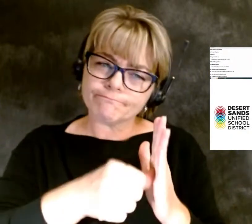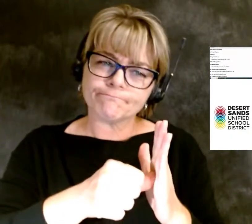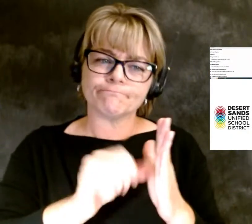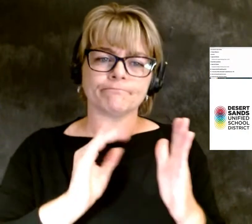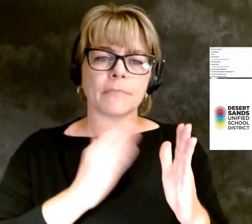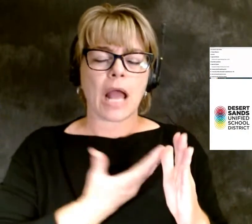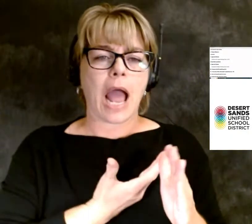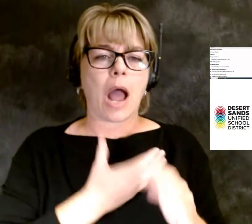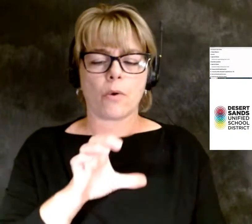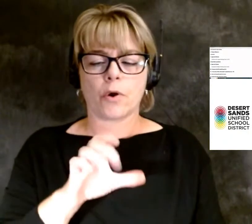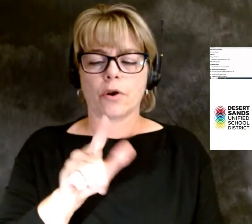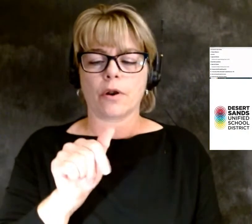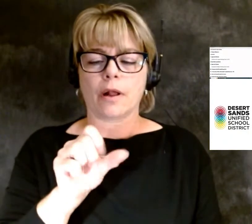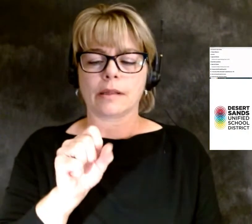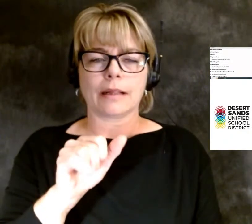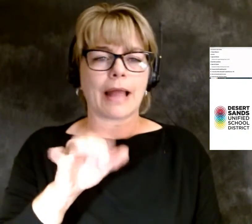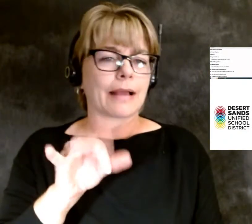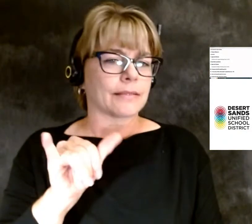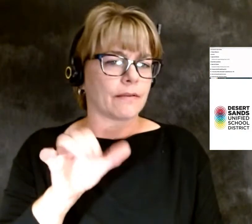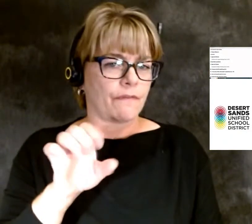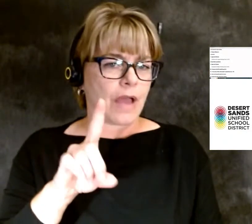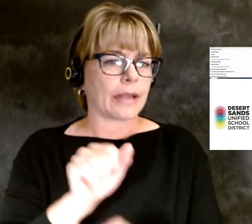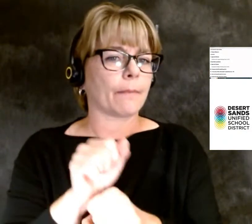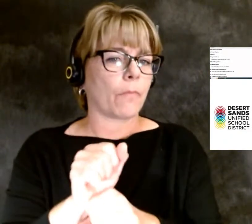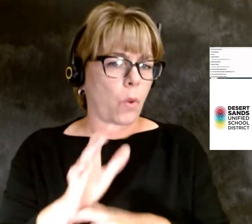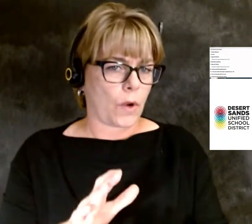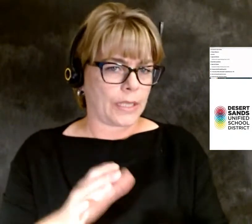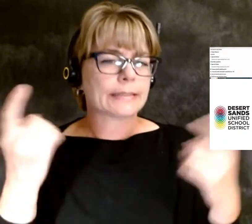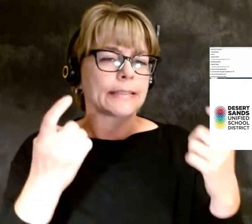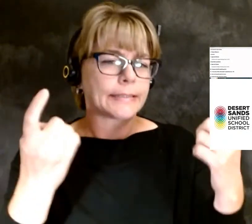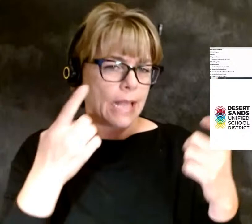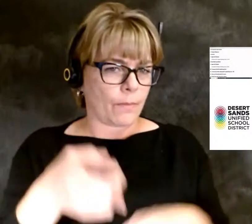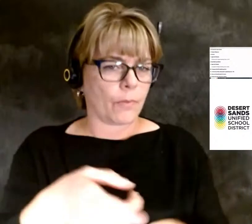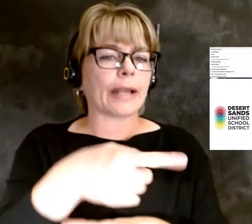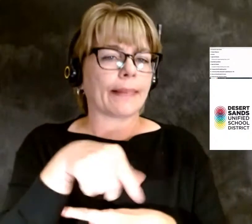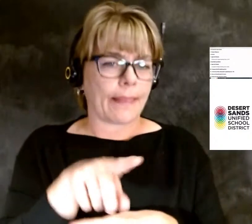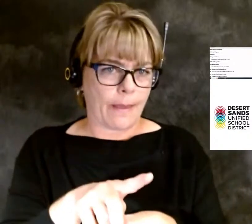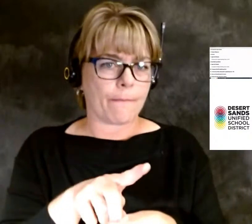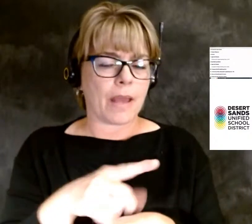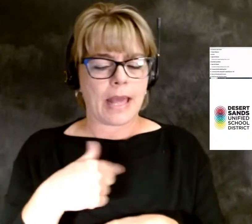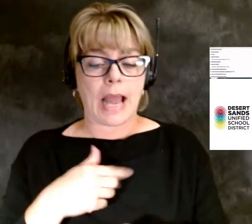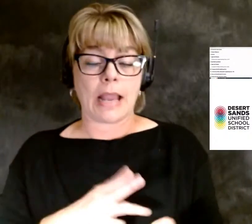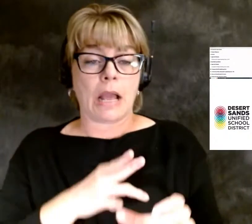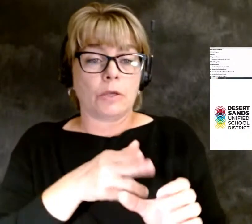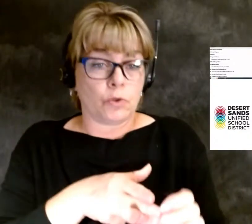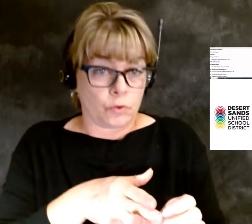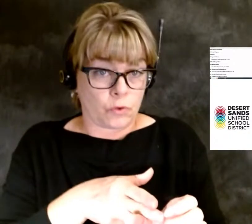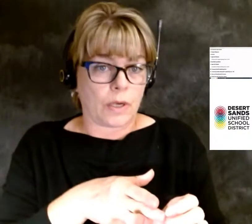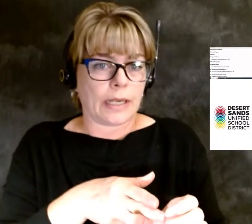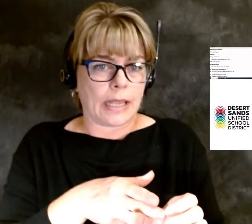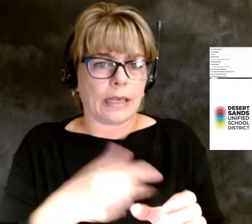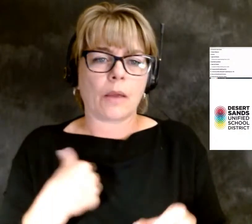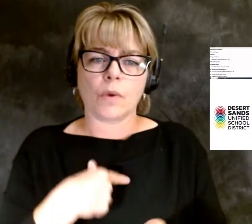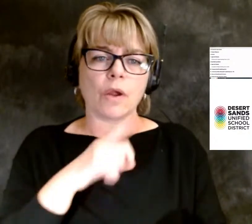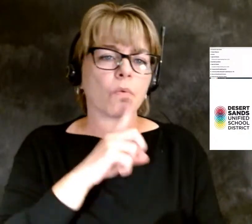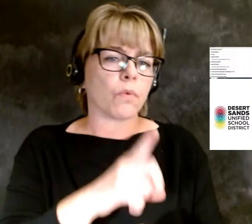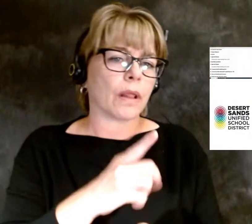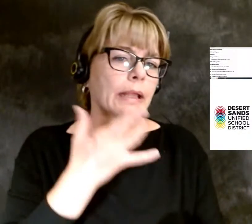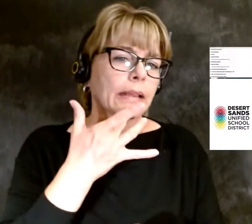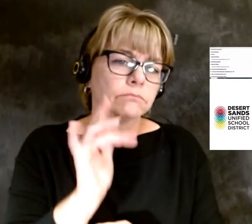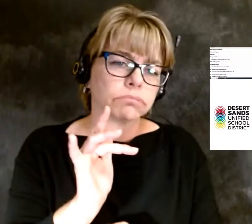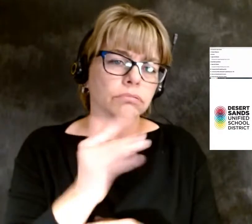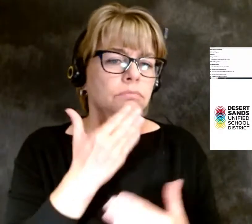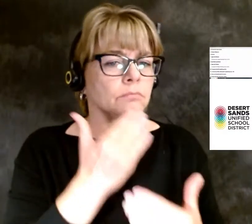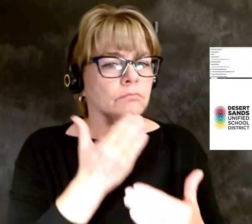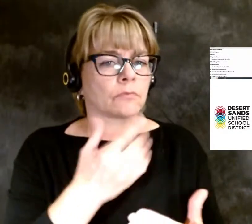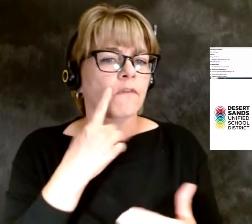year celebration for them, and I got to stop by, and it was wonderful. We're so grateful for all of our employees, but it was very special to be able